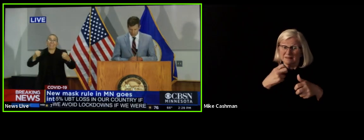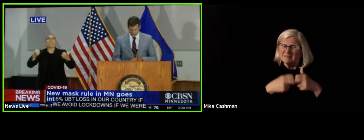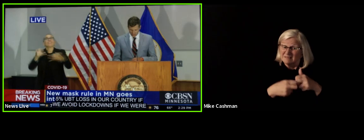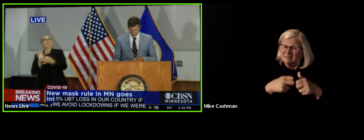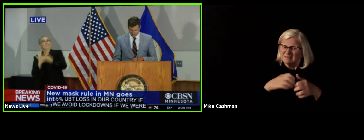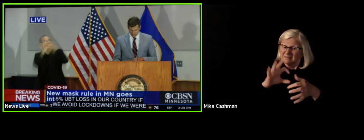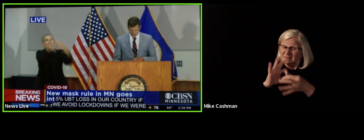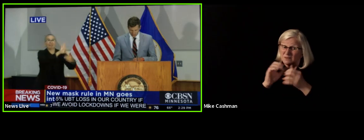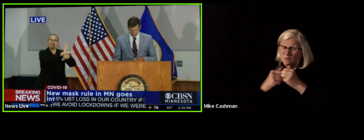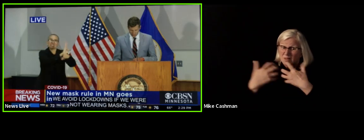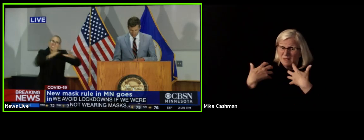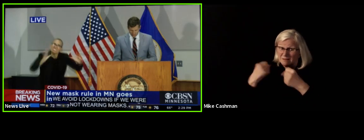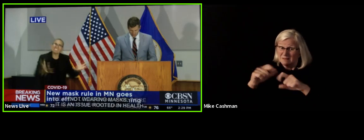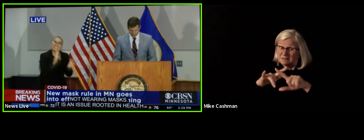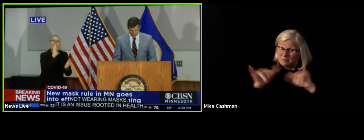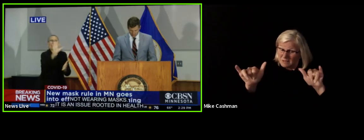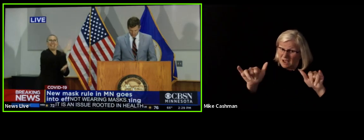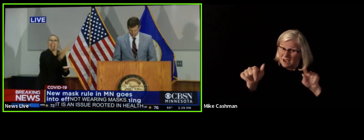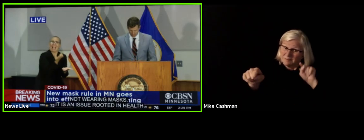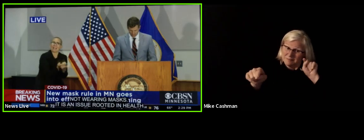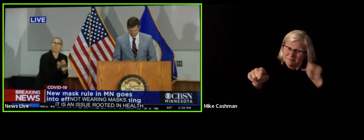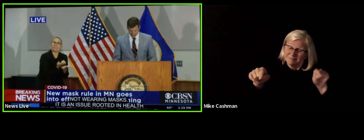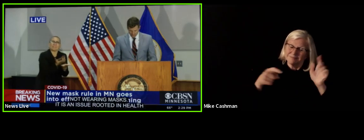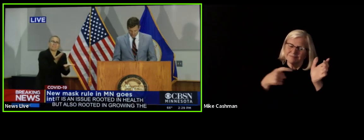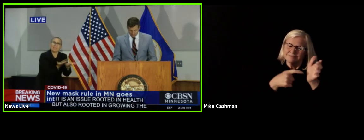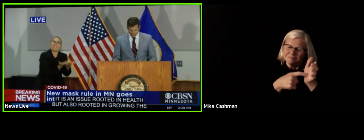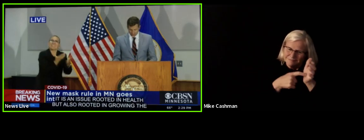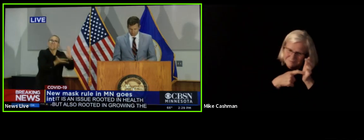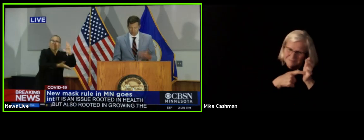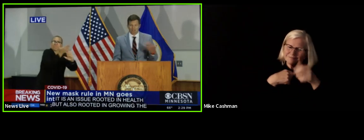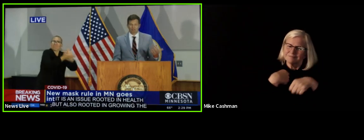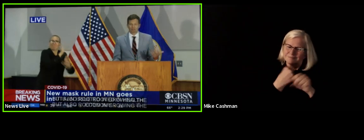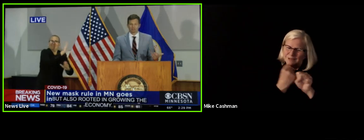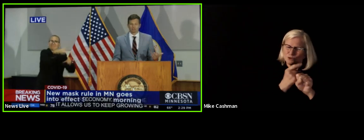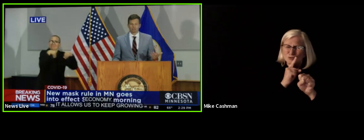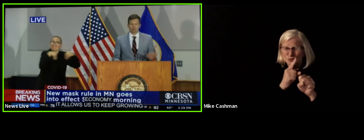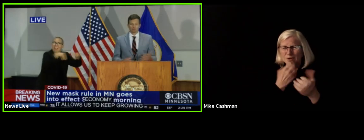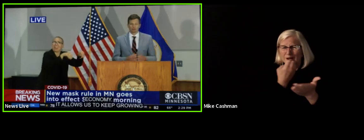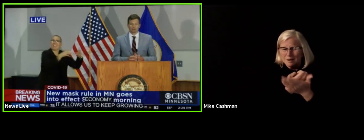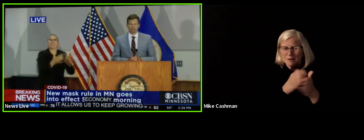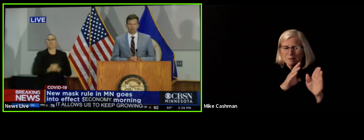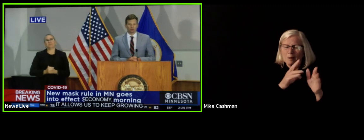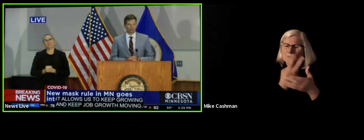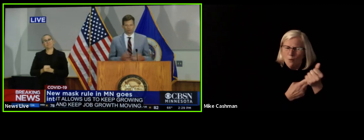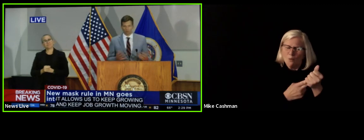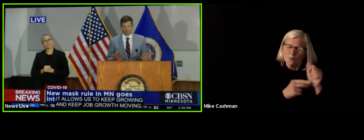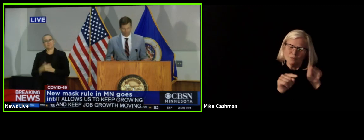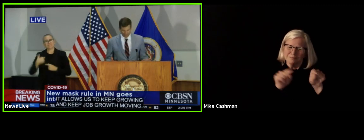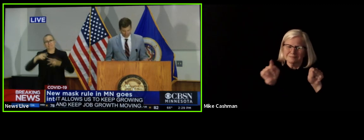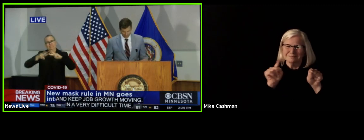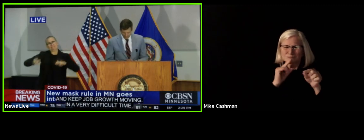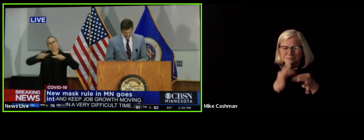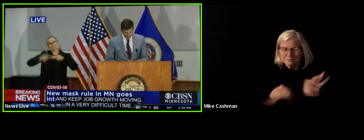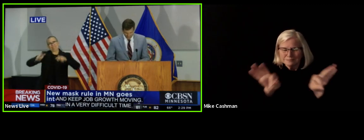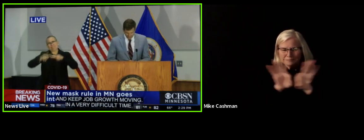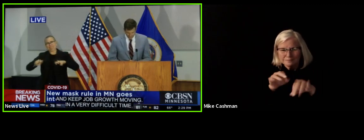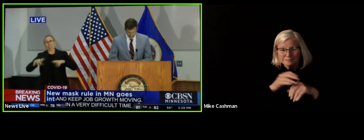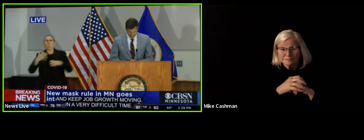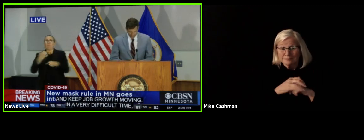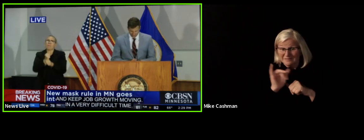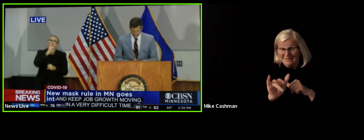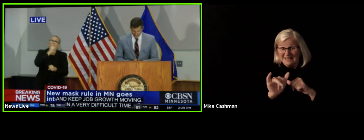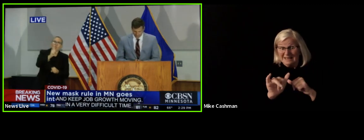growing and to keep job growth moving in a very difficult time. As we've been examining this order and how to get it right, of course, we've been talking to hundreds of